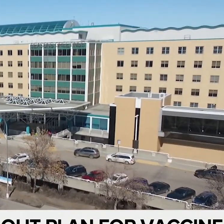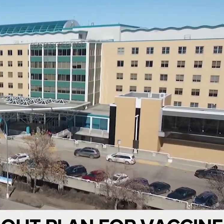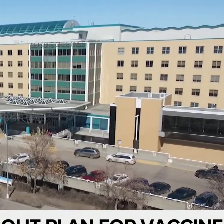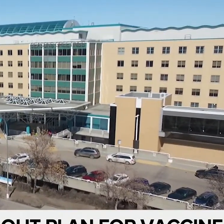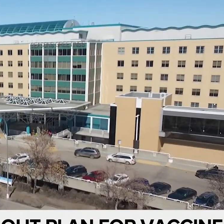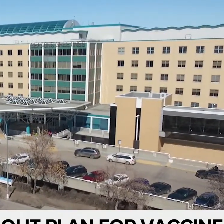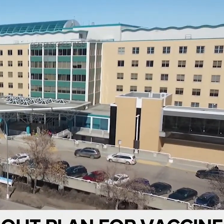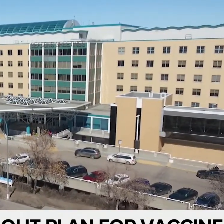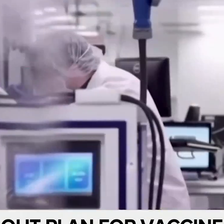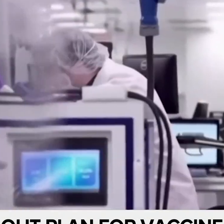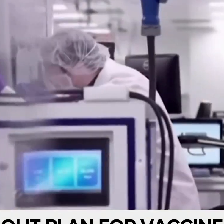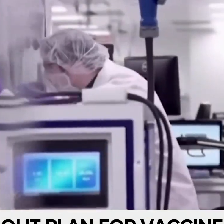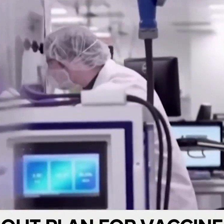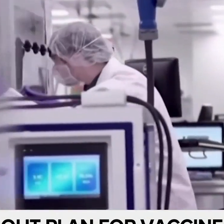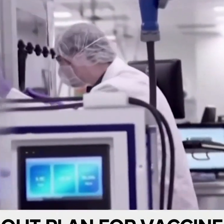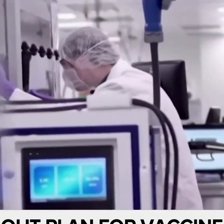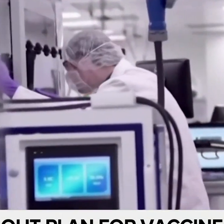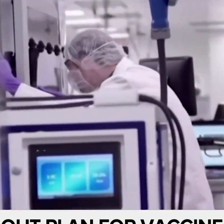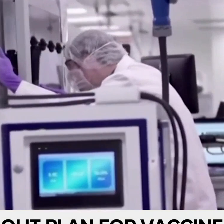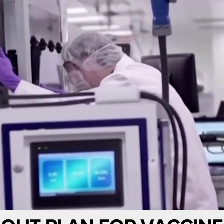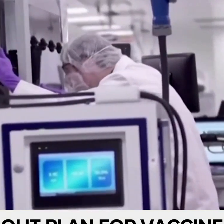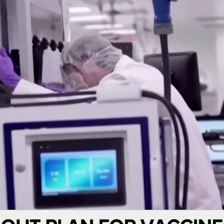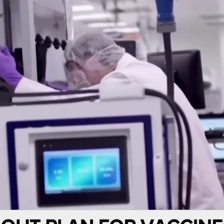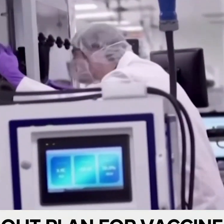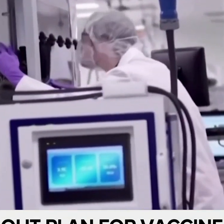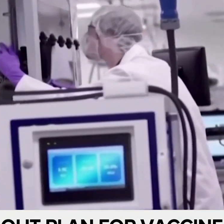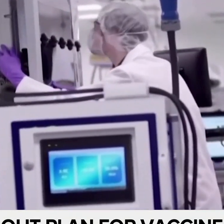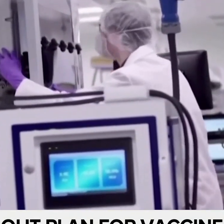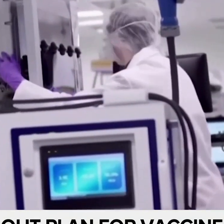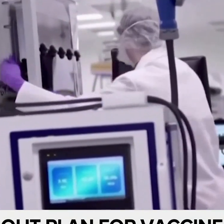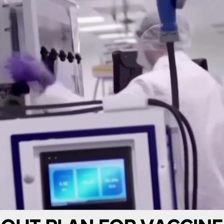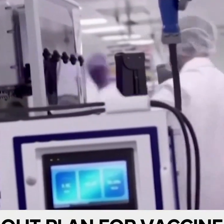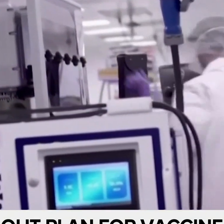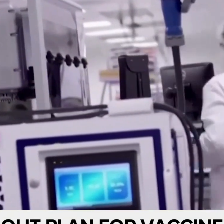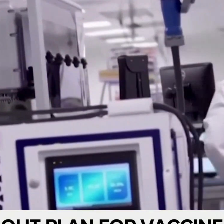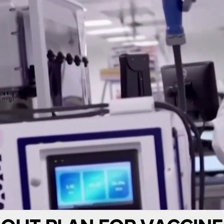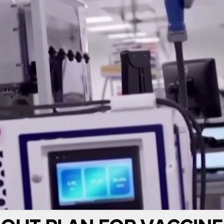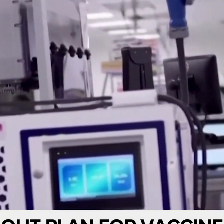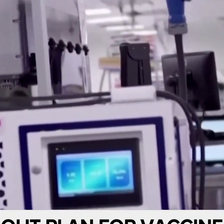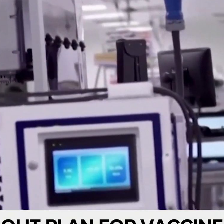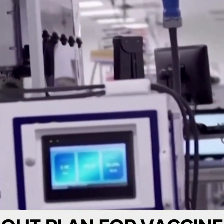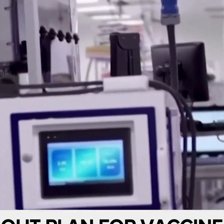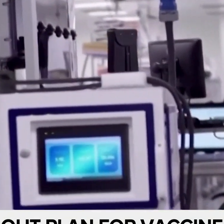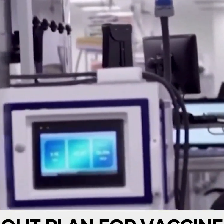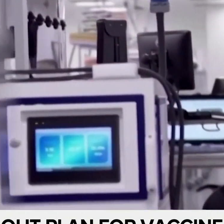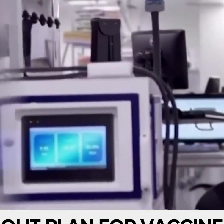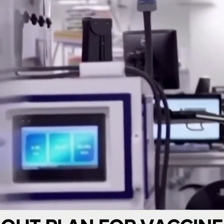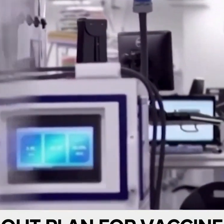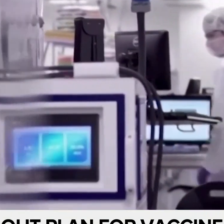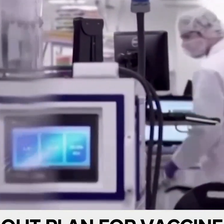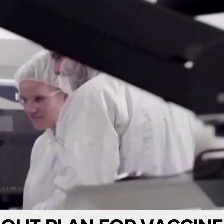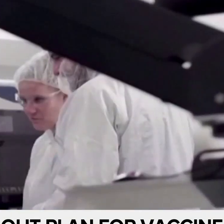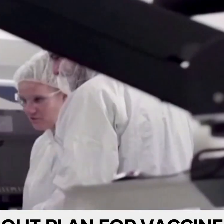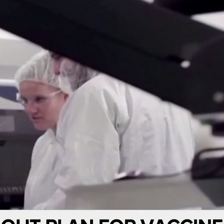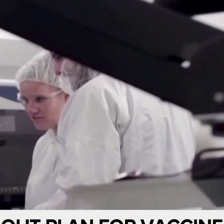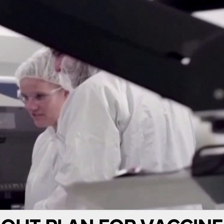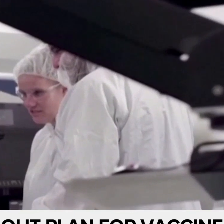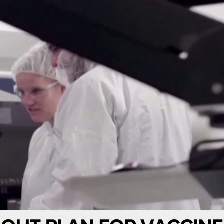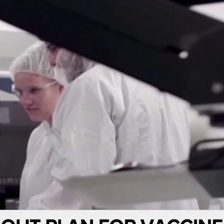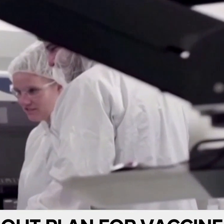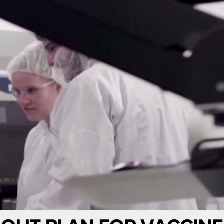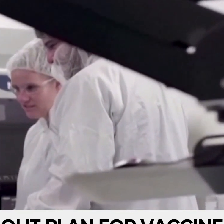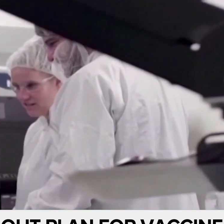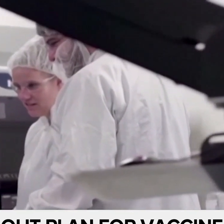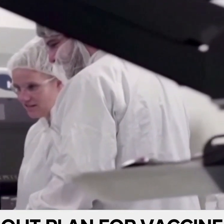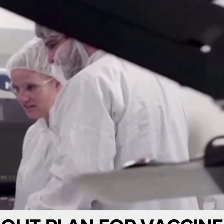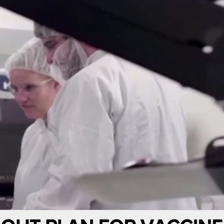in Edmonton. The vaccine will require 2 doses 1 month apart. AHS will be booking the second appointment when